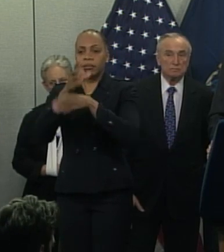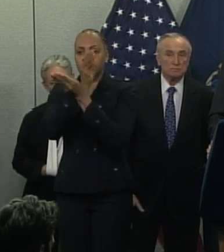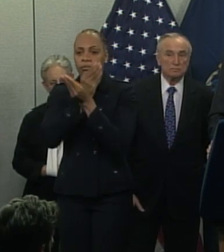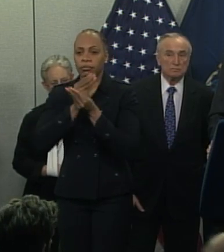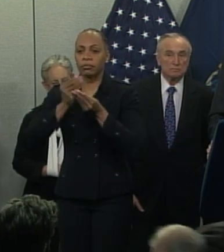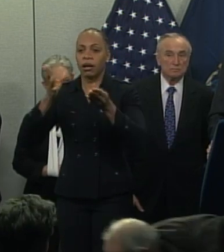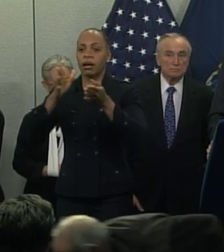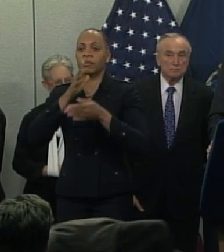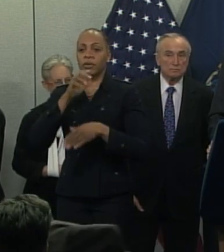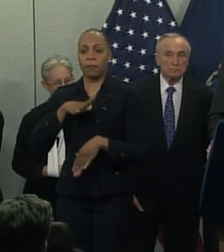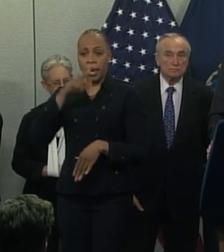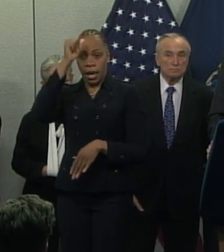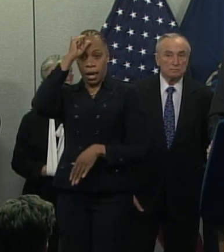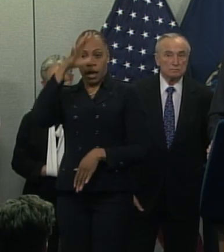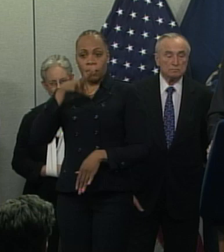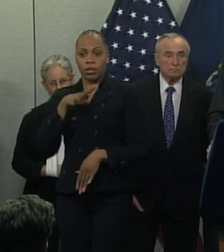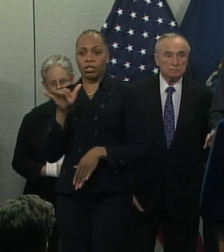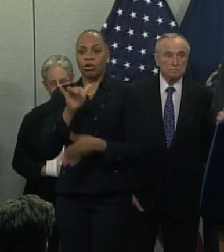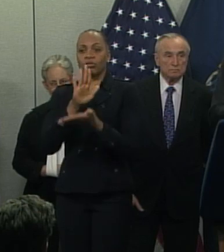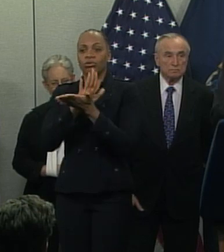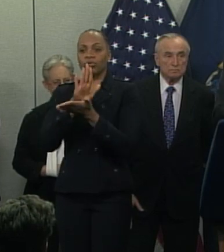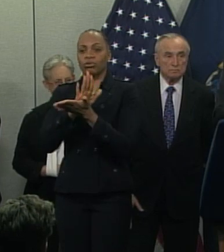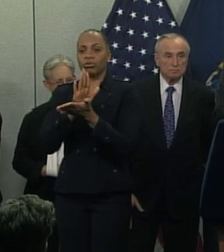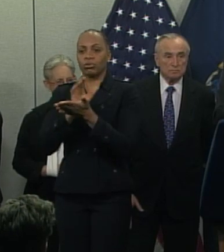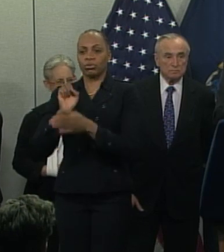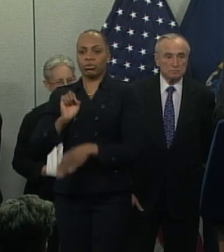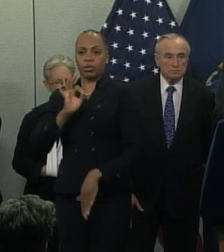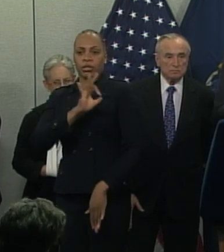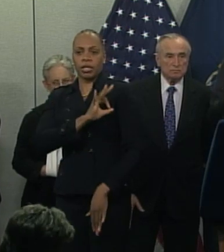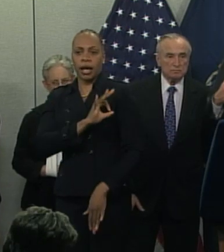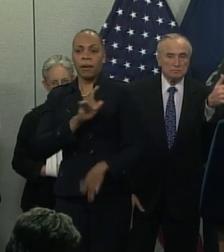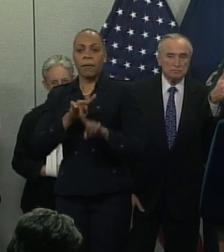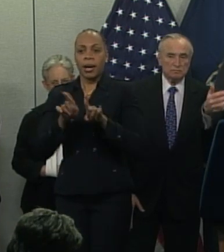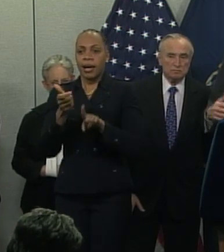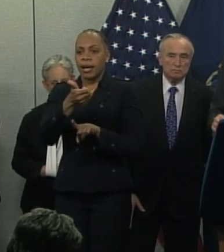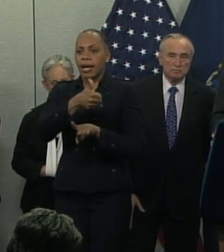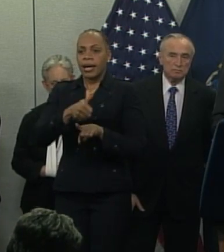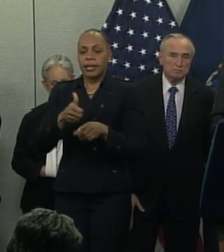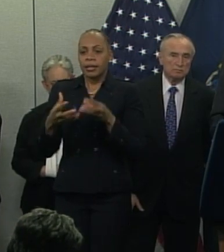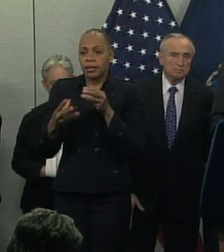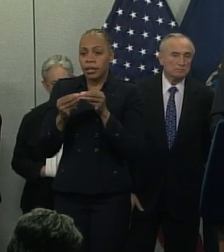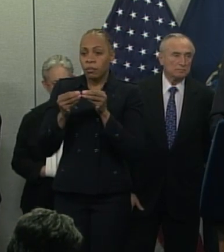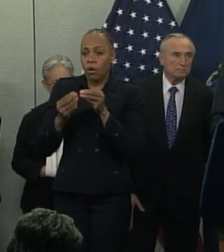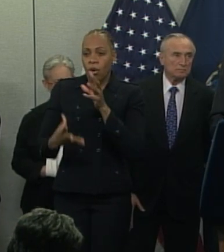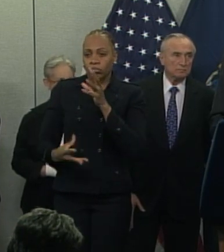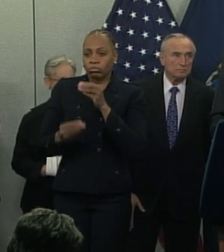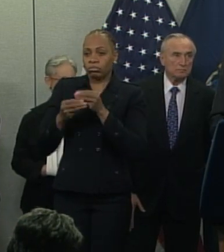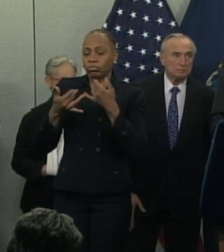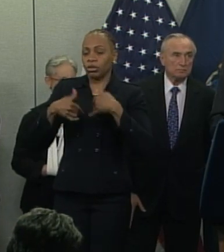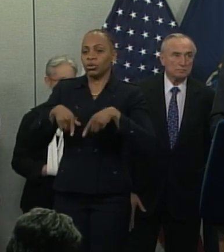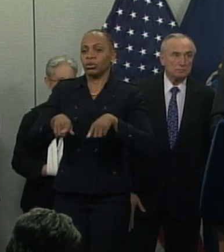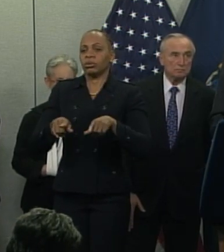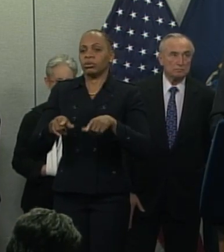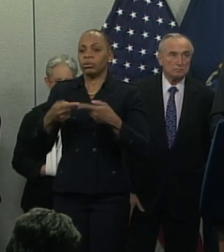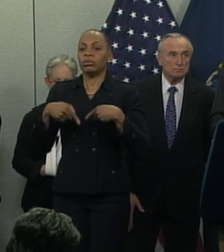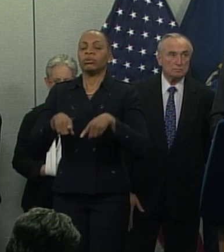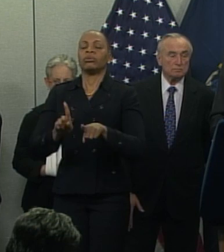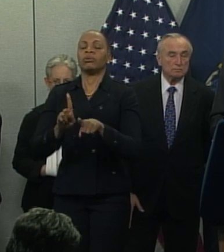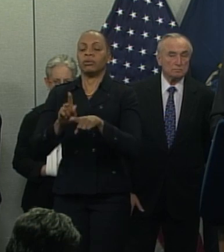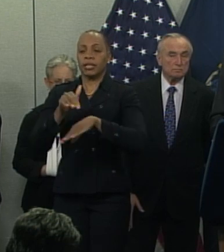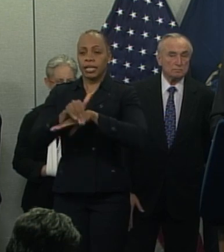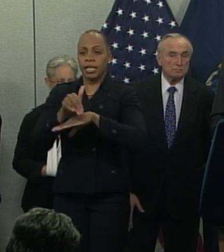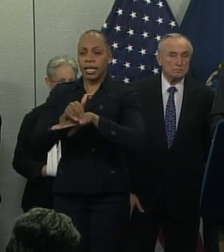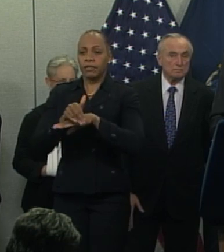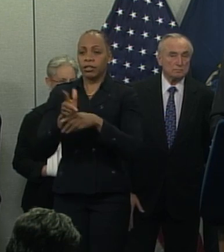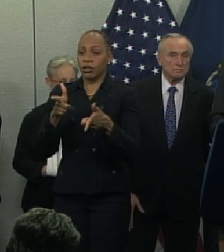to parents and get the word out to school personnel. But if anything else in the course of this evening requires an urgent update, we